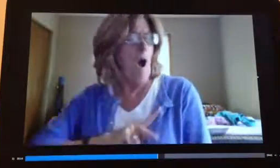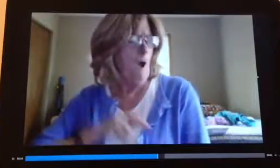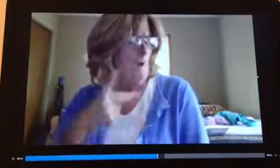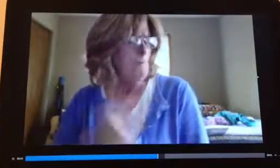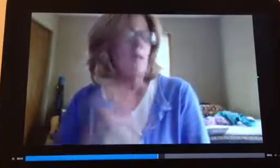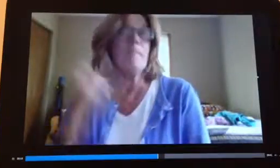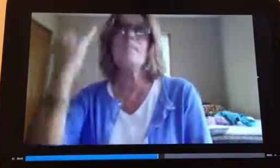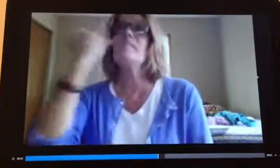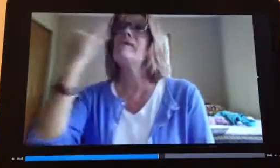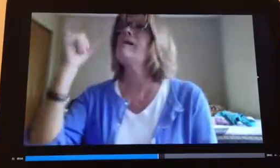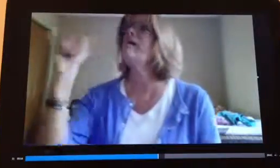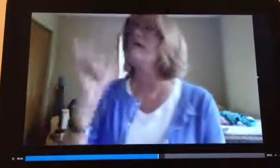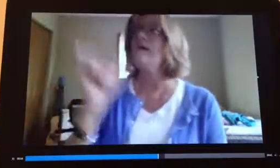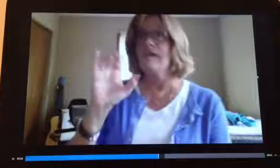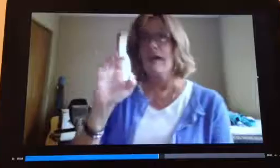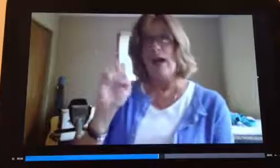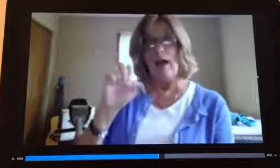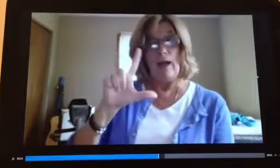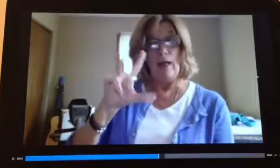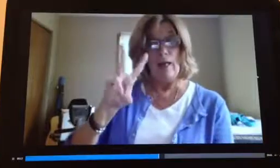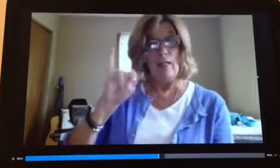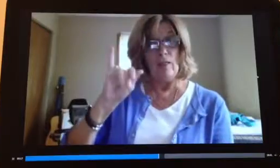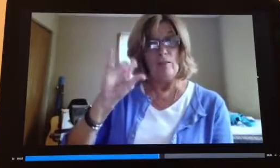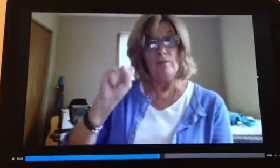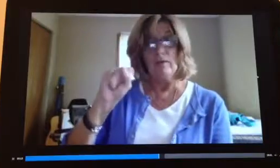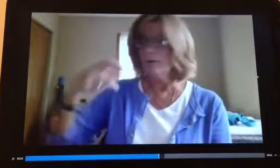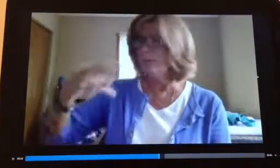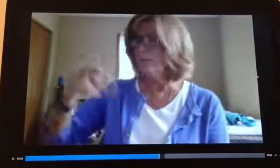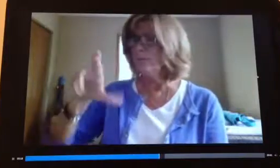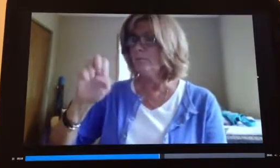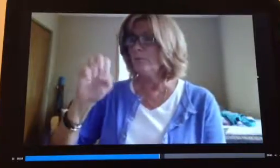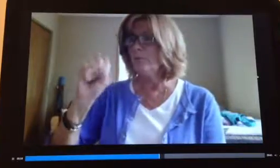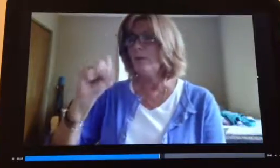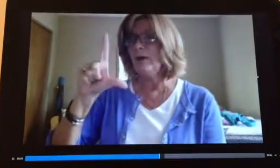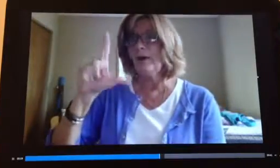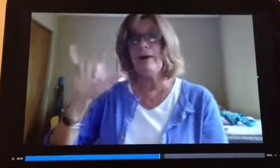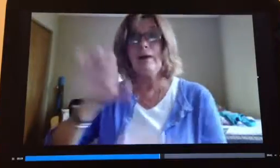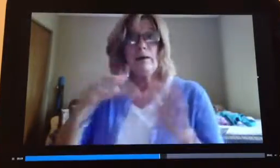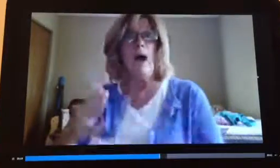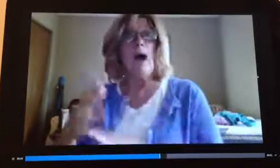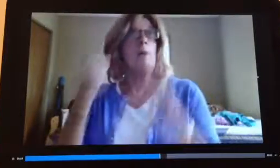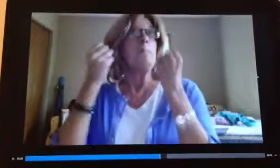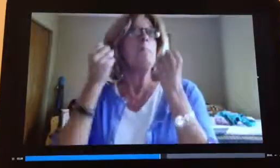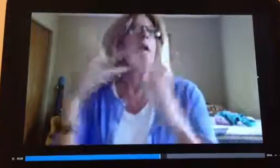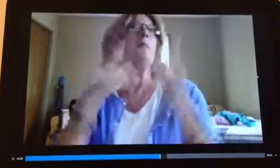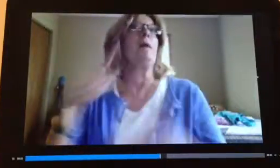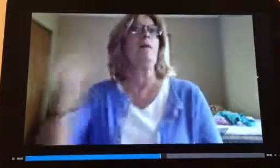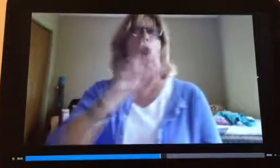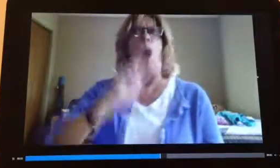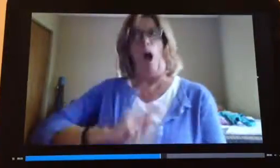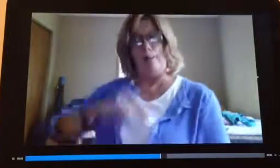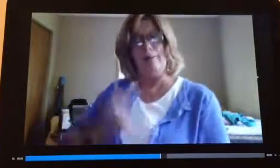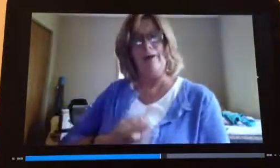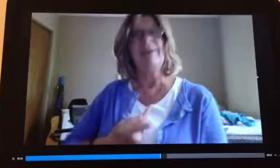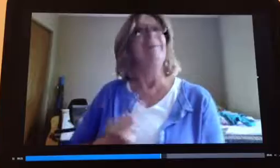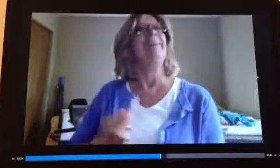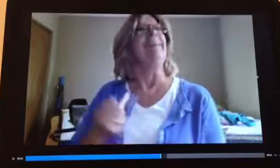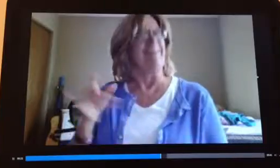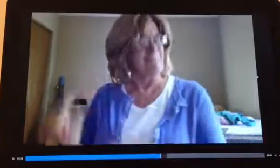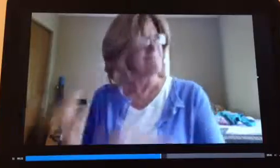Cash. When Johnny Cash died, I was heartbroken, so upset for days. It was